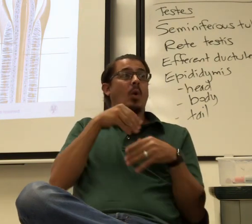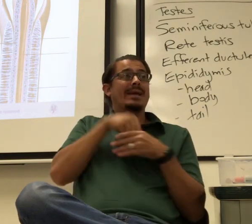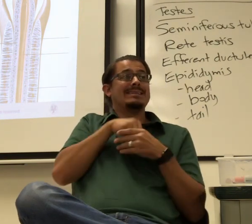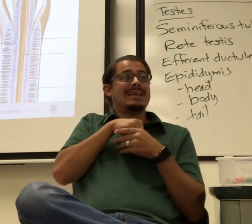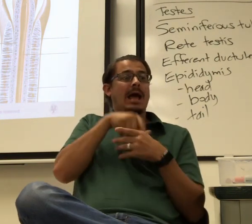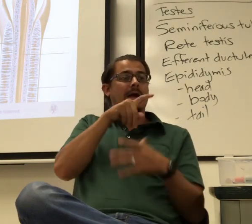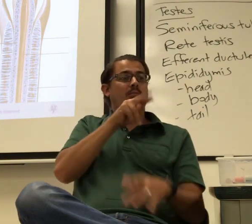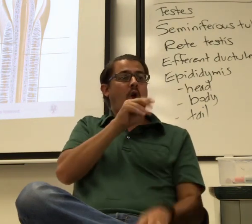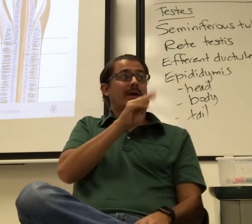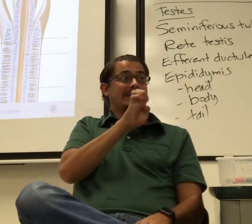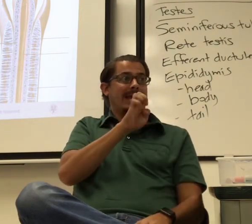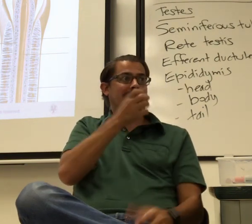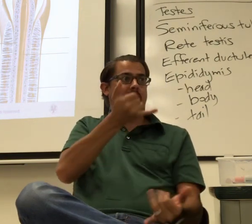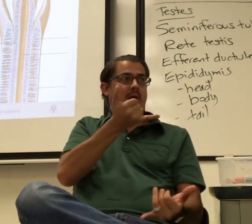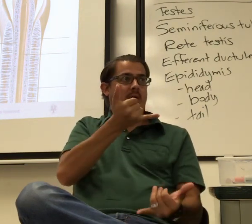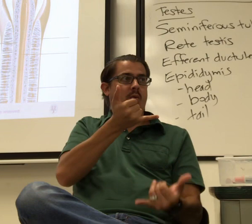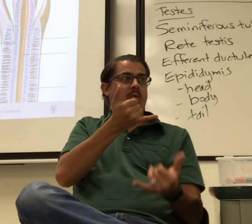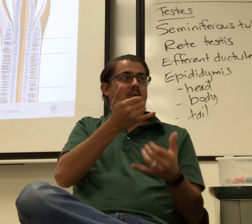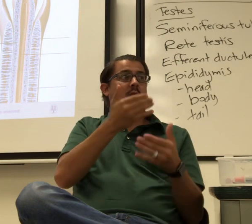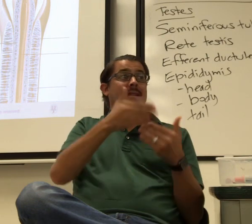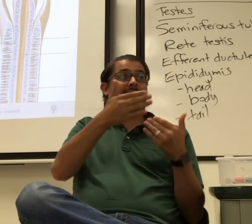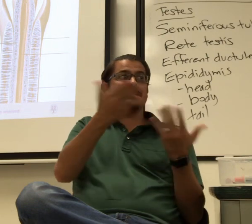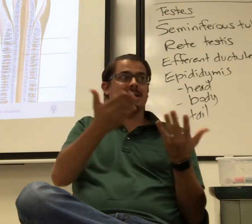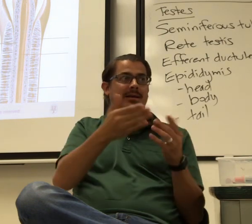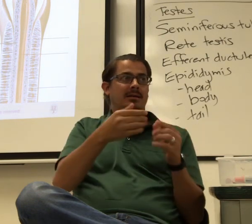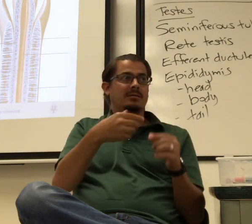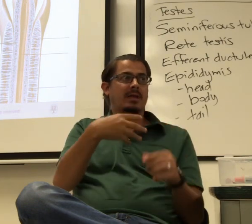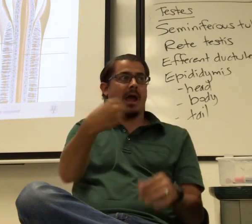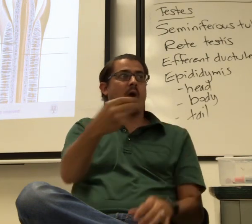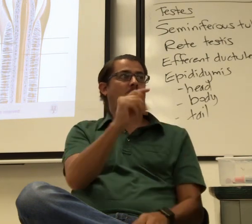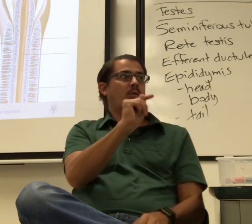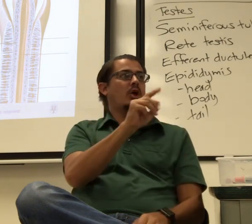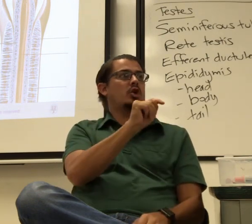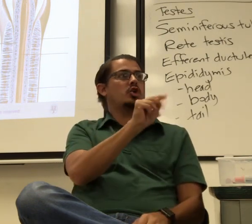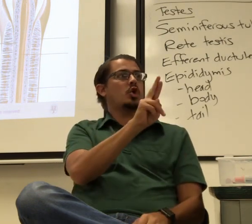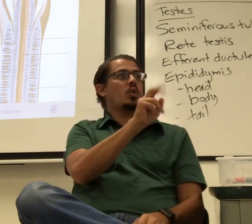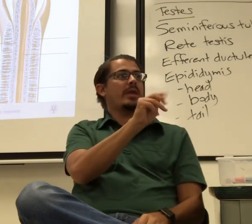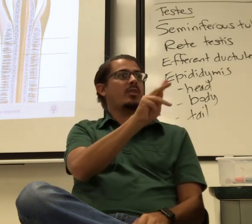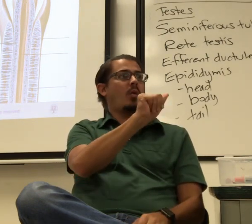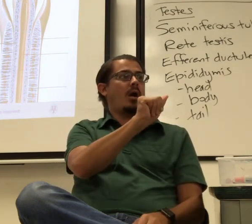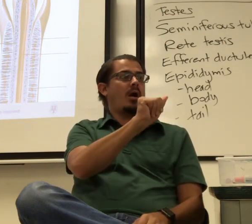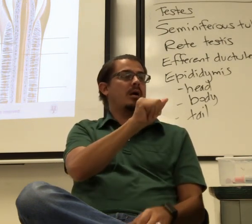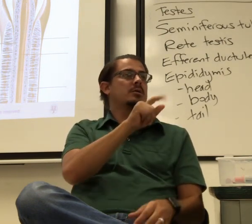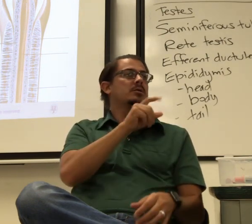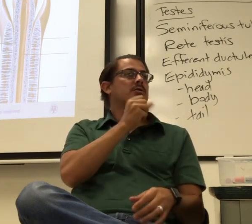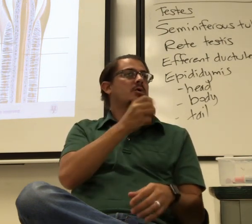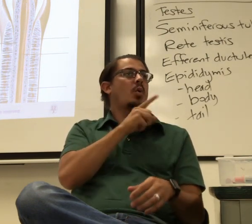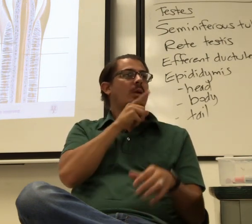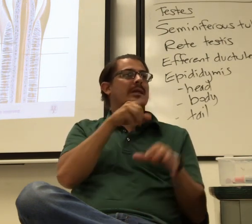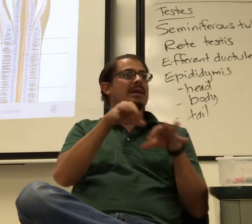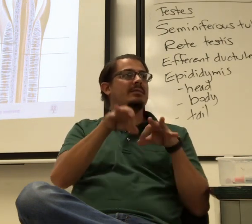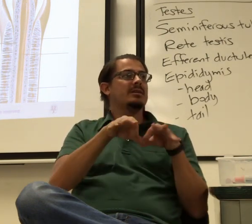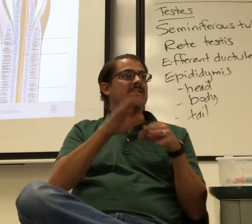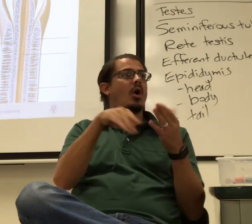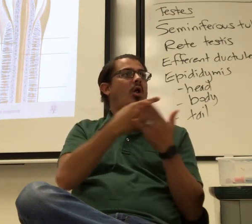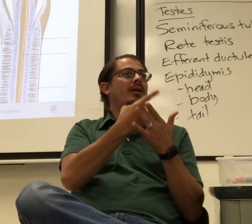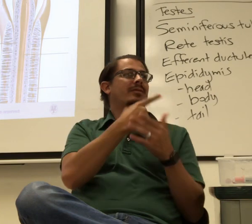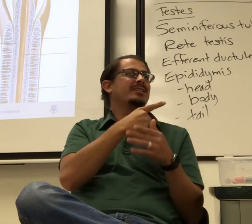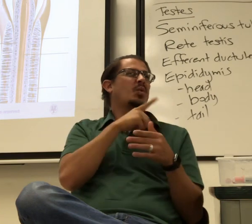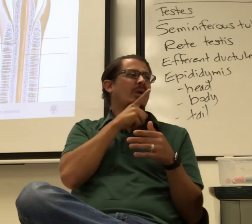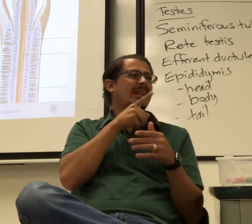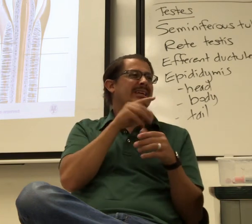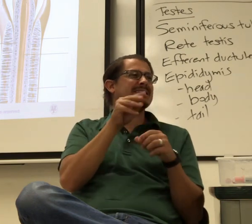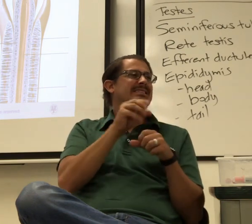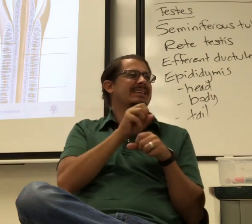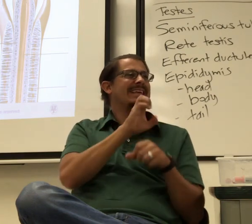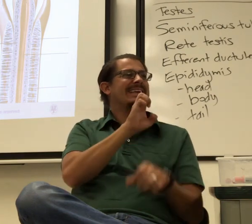prostate. And the next thing is the urethra. So by definition, all of this is emission.